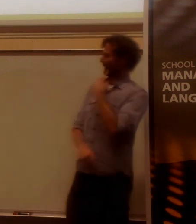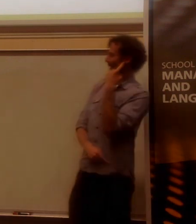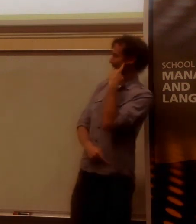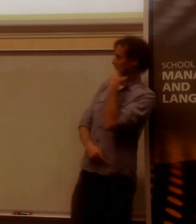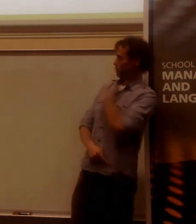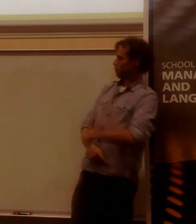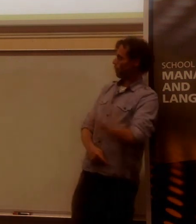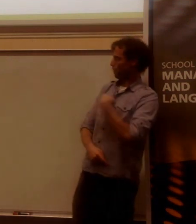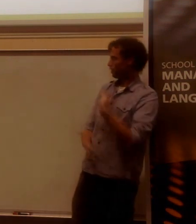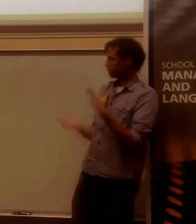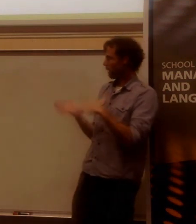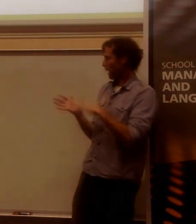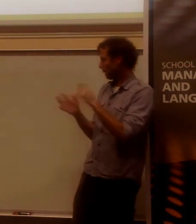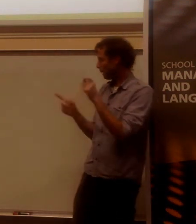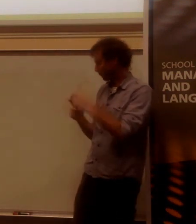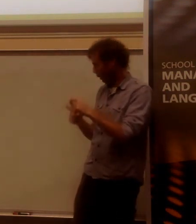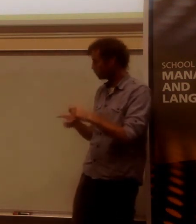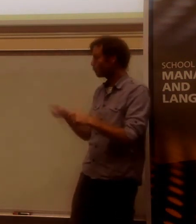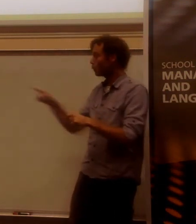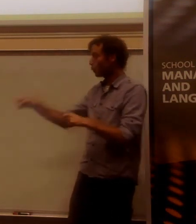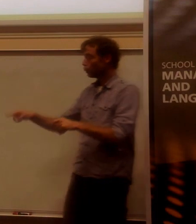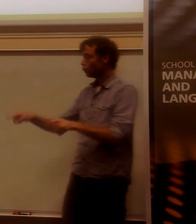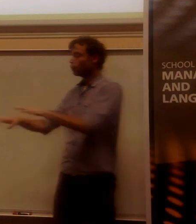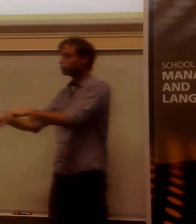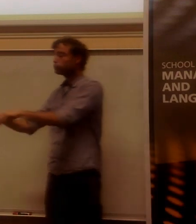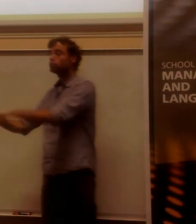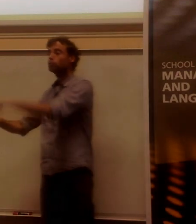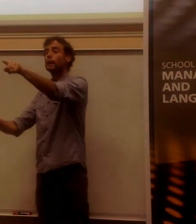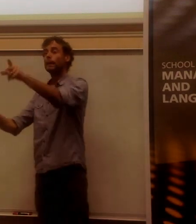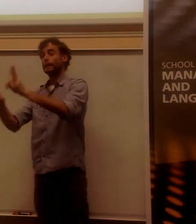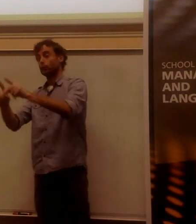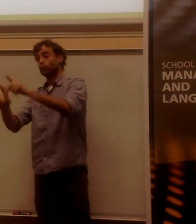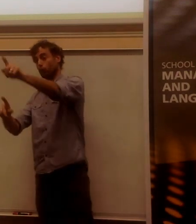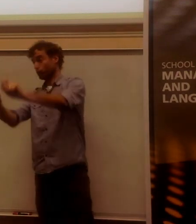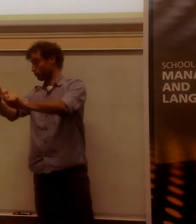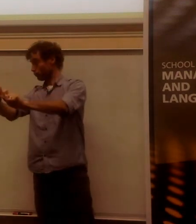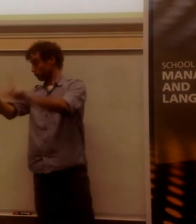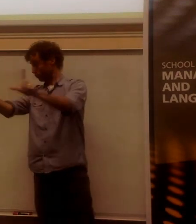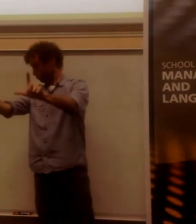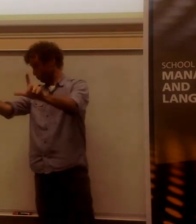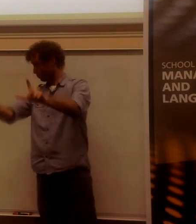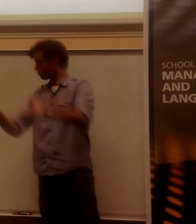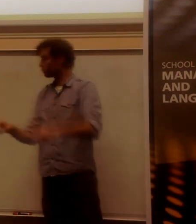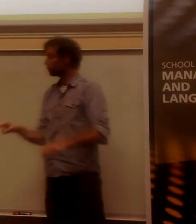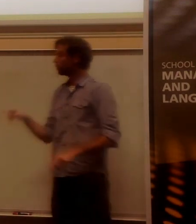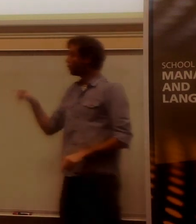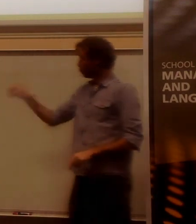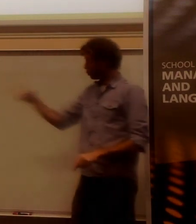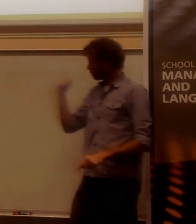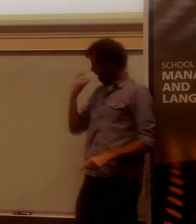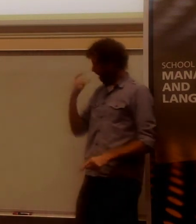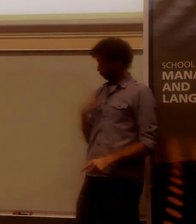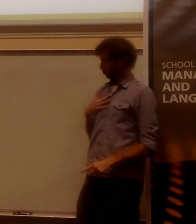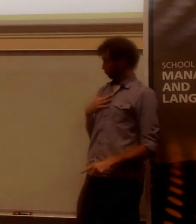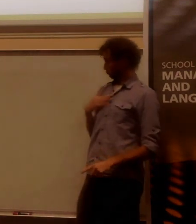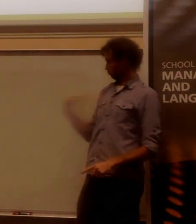and you want to talk to me as a hearing person. Say, imagine that I'm an MEP. So you would make a call to a sign language interpreter. If you